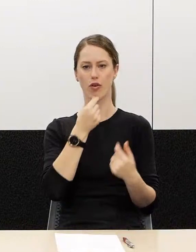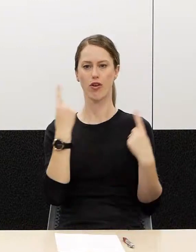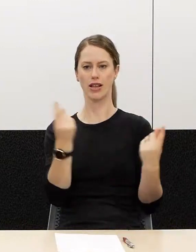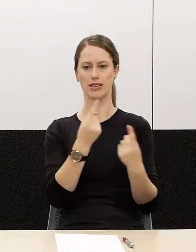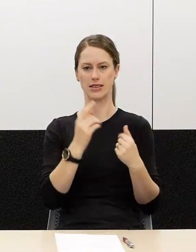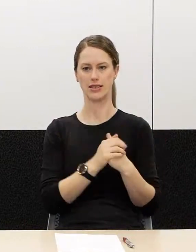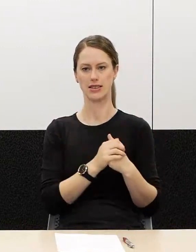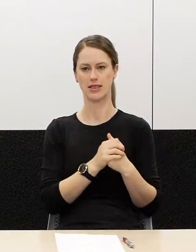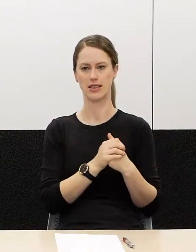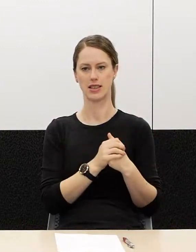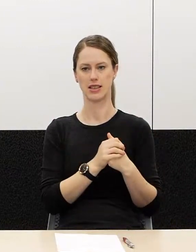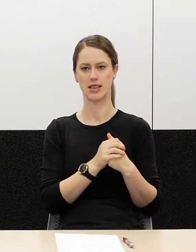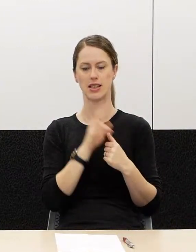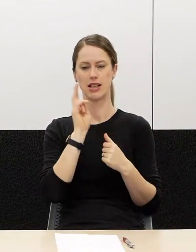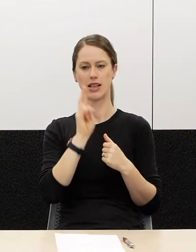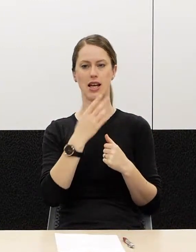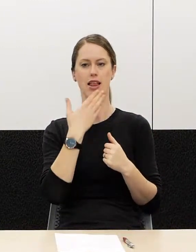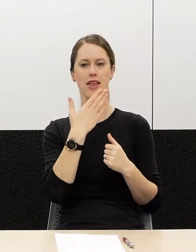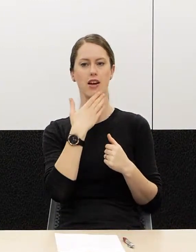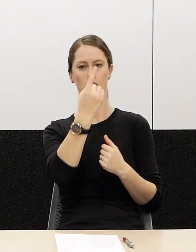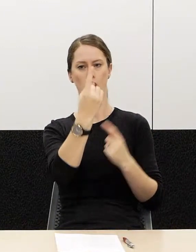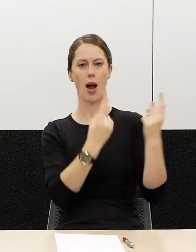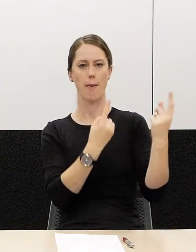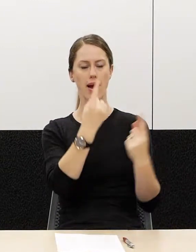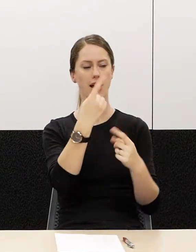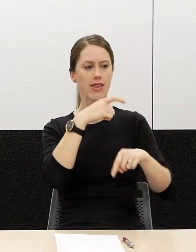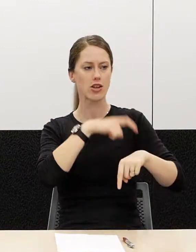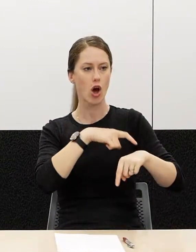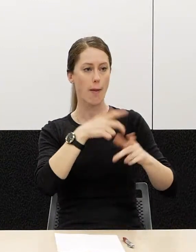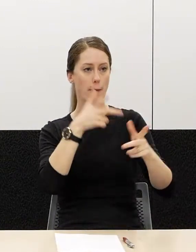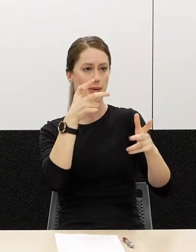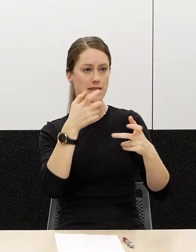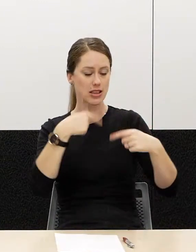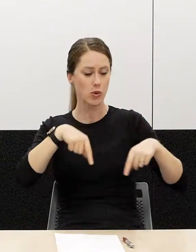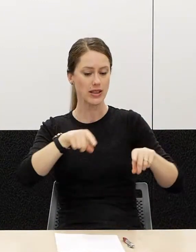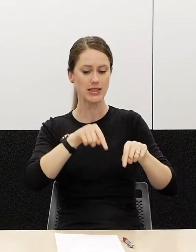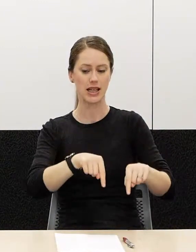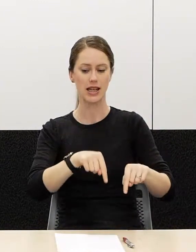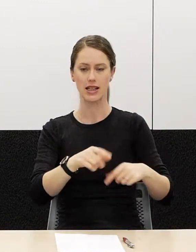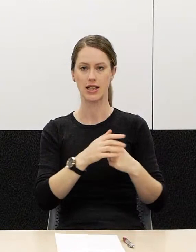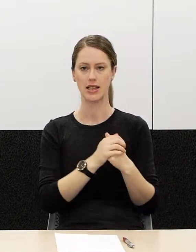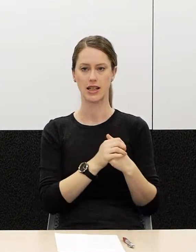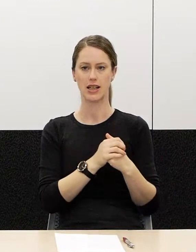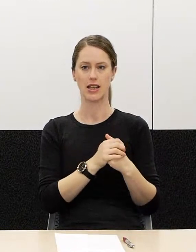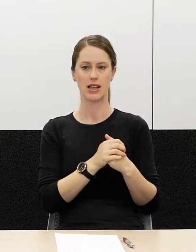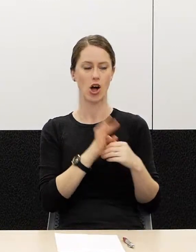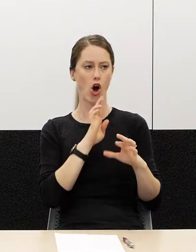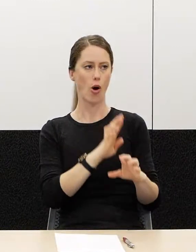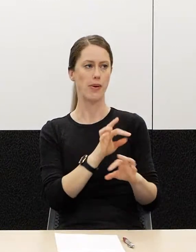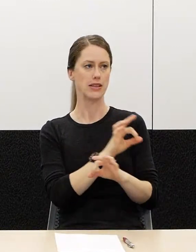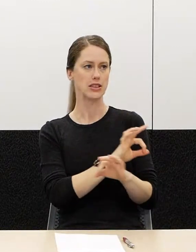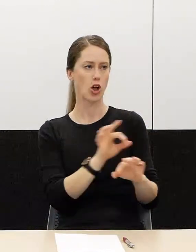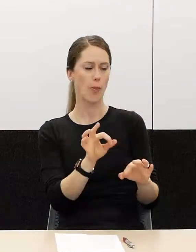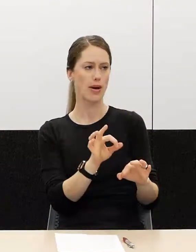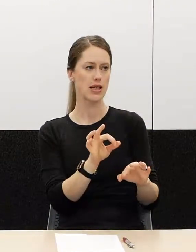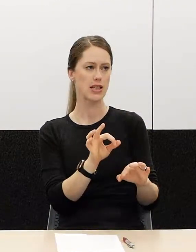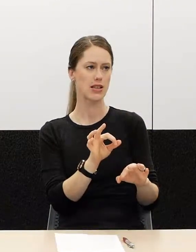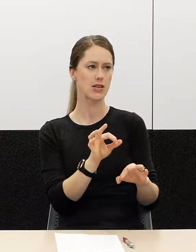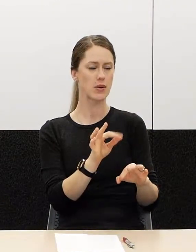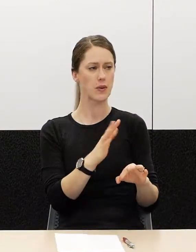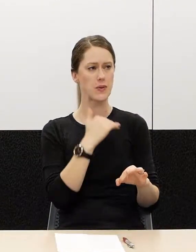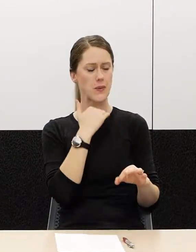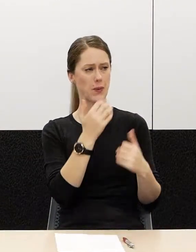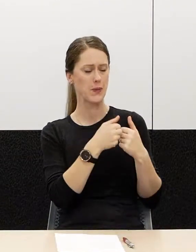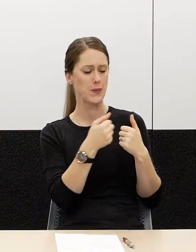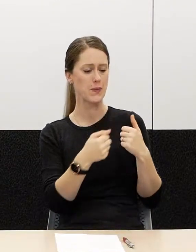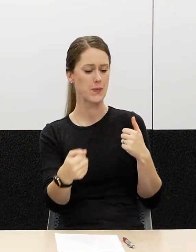useful to us. So again, just thank you for coming and spending the time listening to us today. I hope it hasn't been too sort of